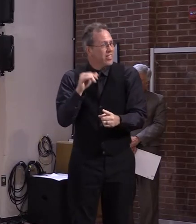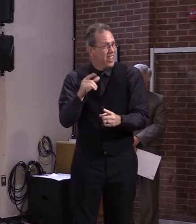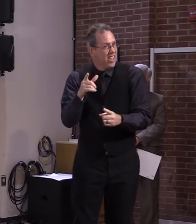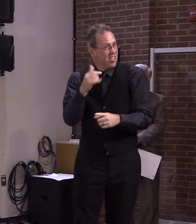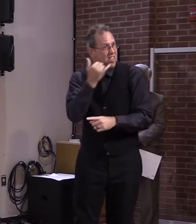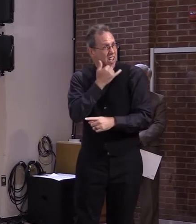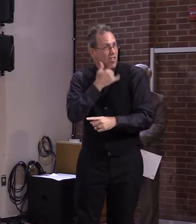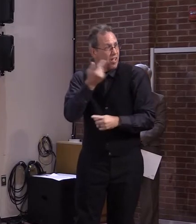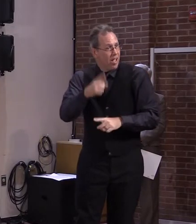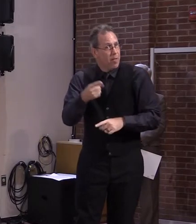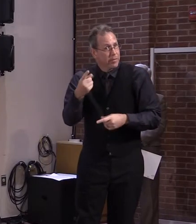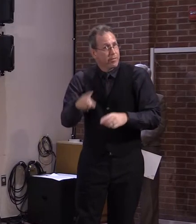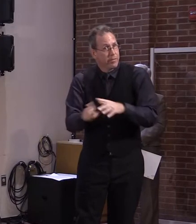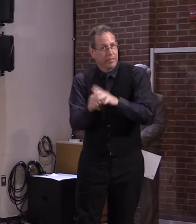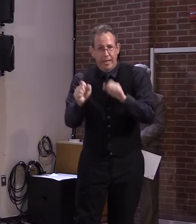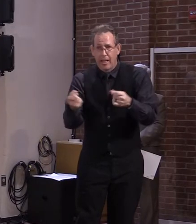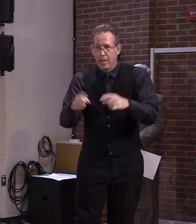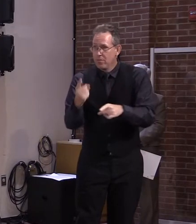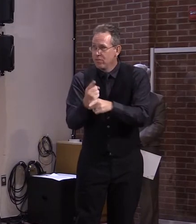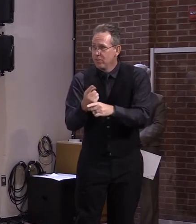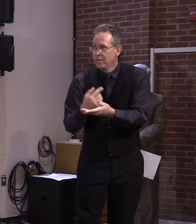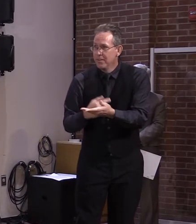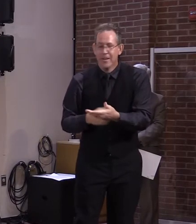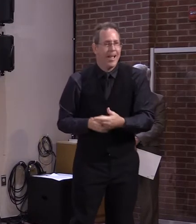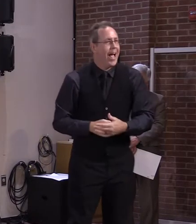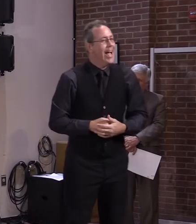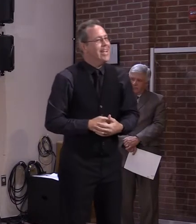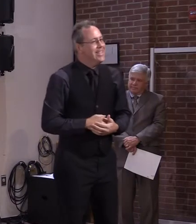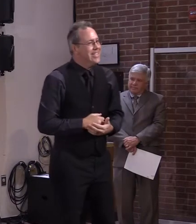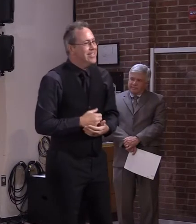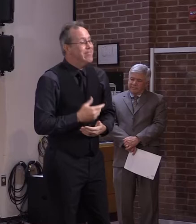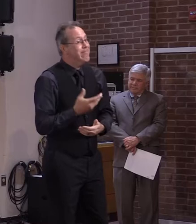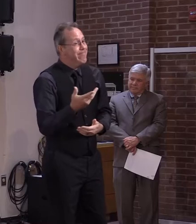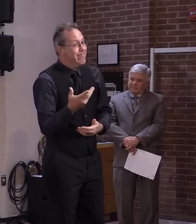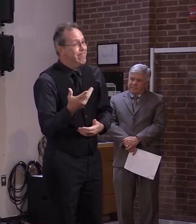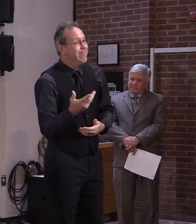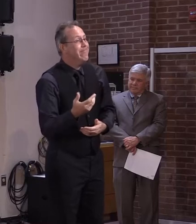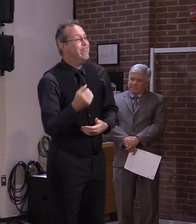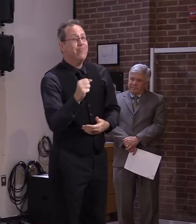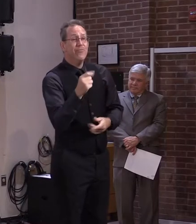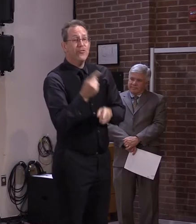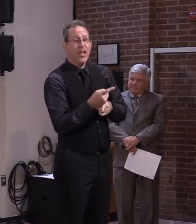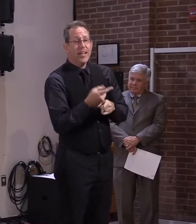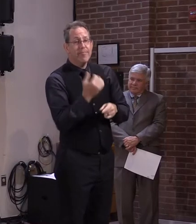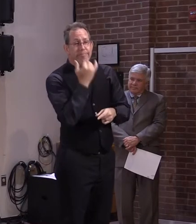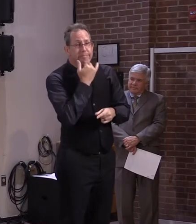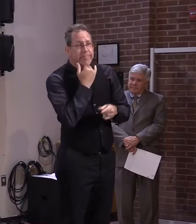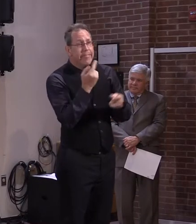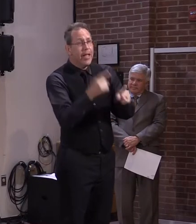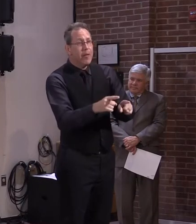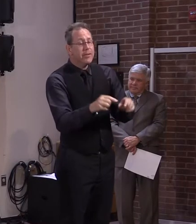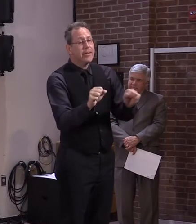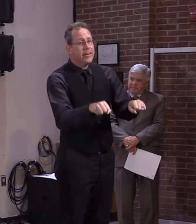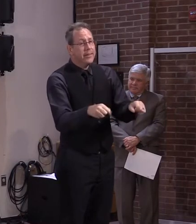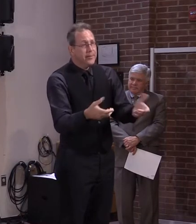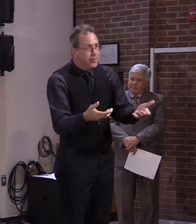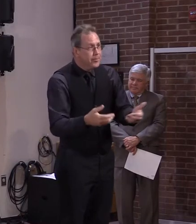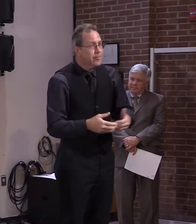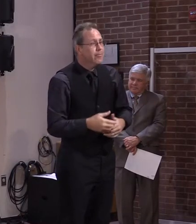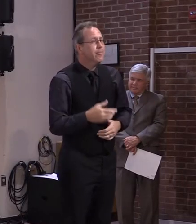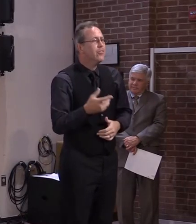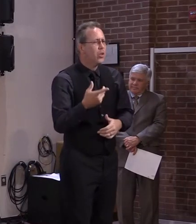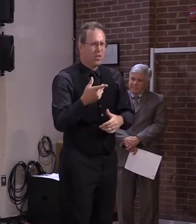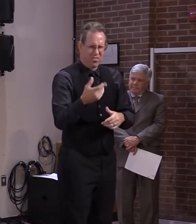Yeah, no doubt about that. I mean, again, when you look at the data from last week, we've been hoping